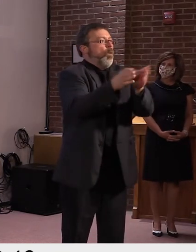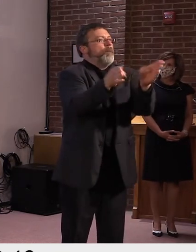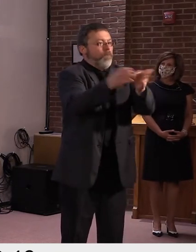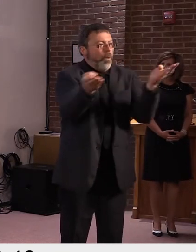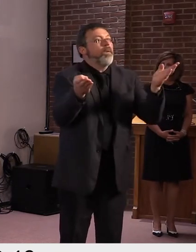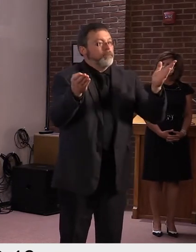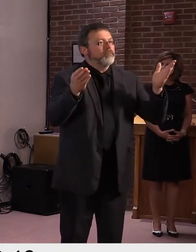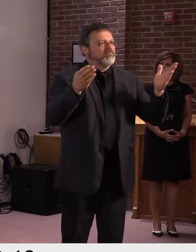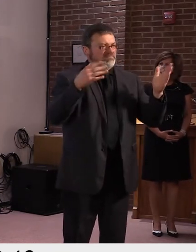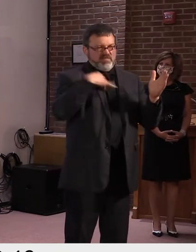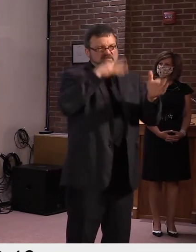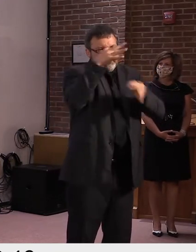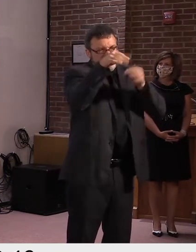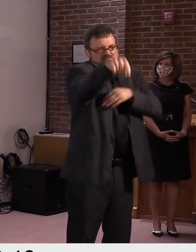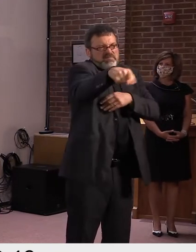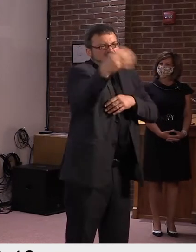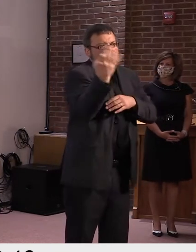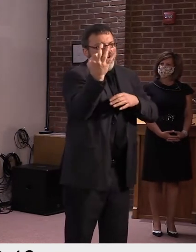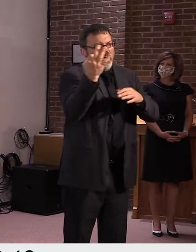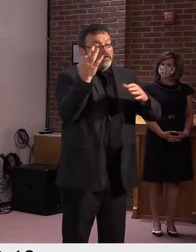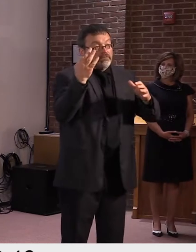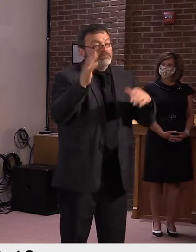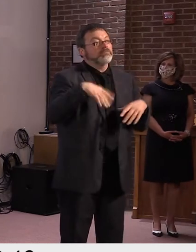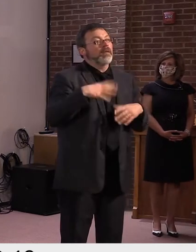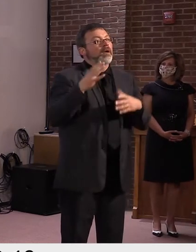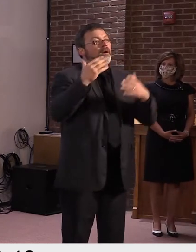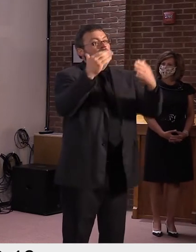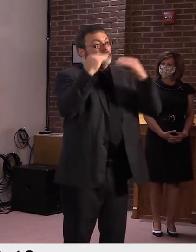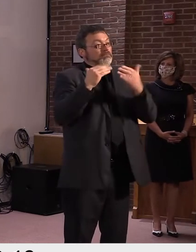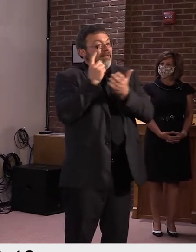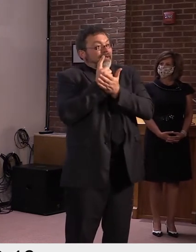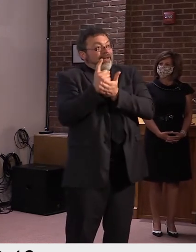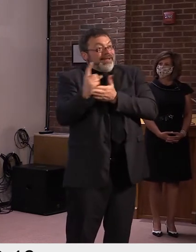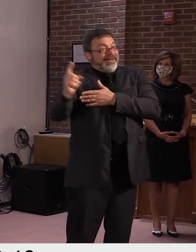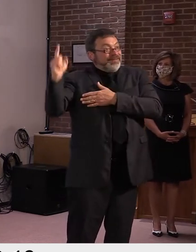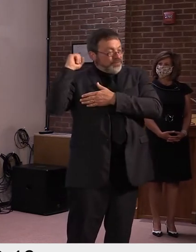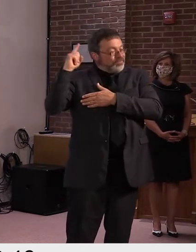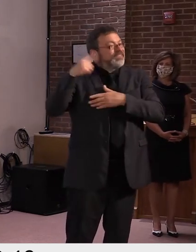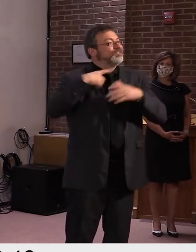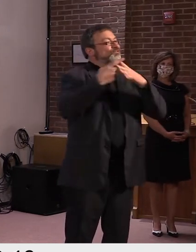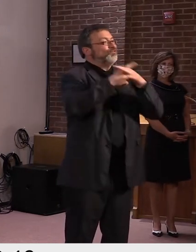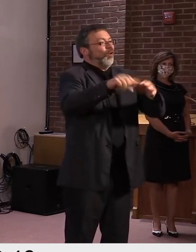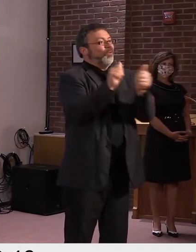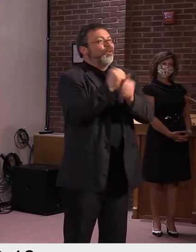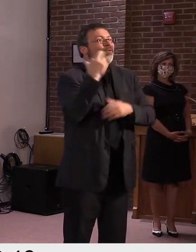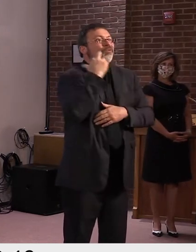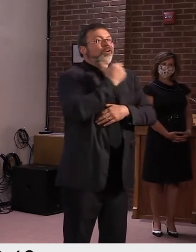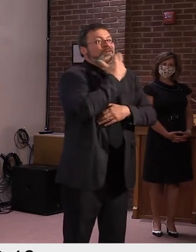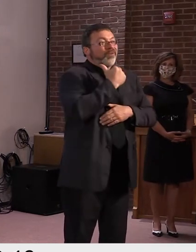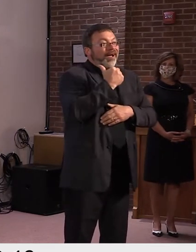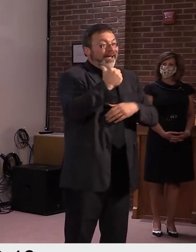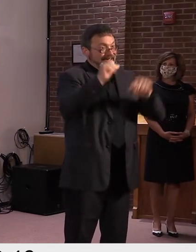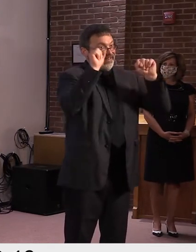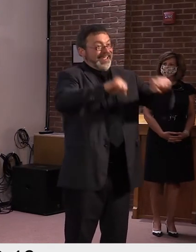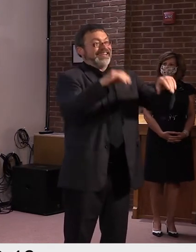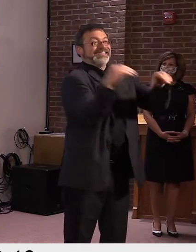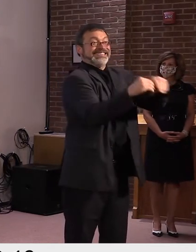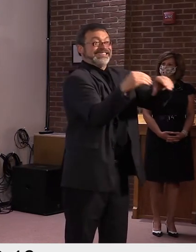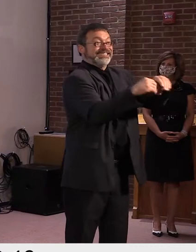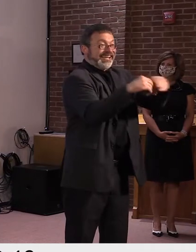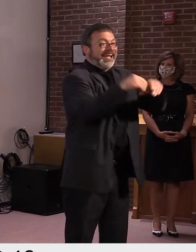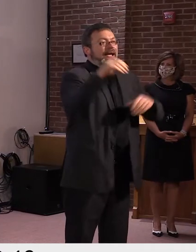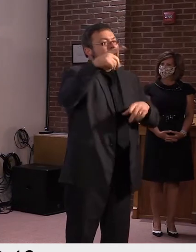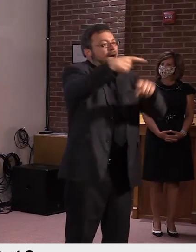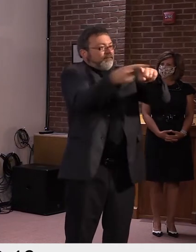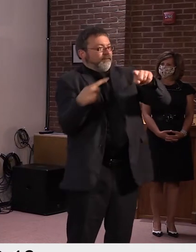the increase in capacity at restaurants and events to 50% beginning this Friday. And while our lodging facilities